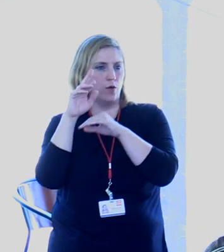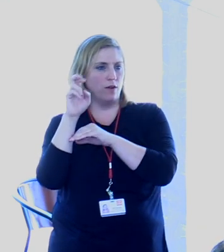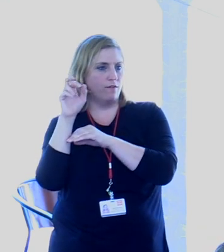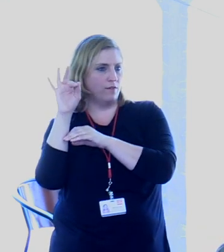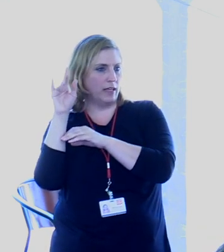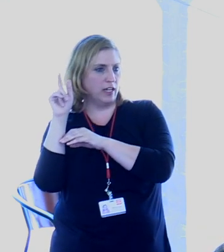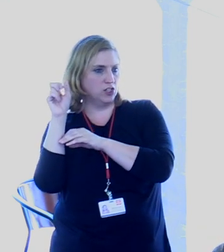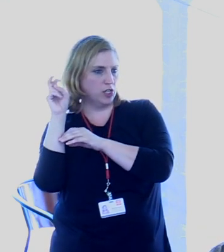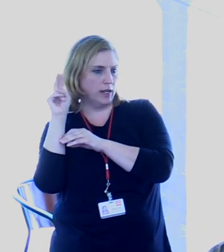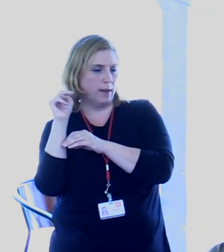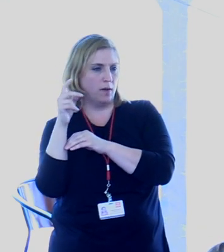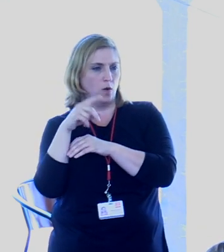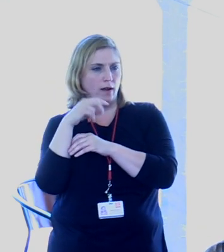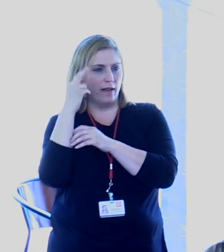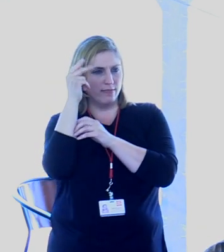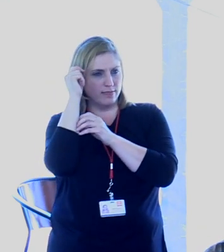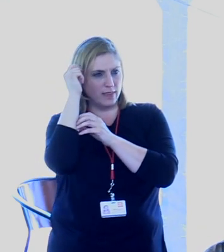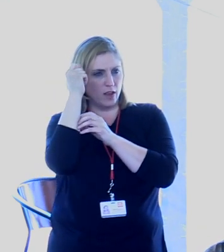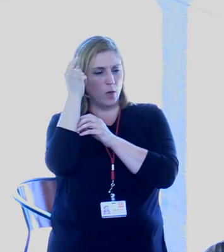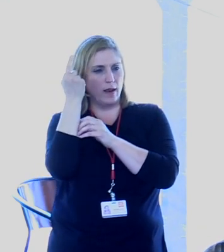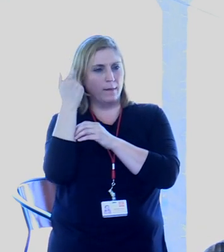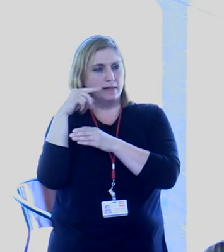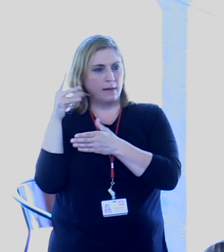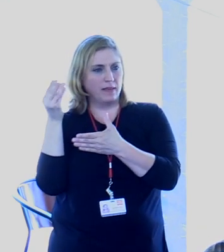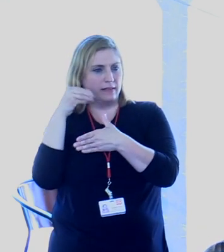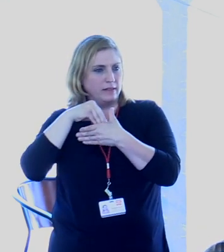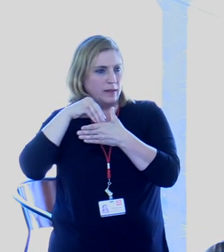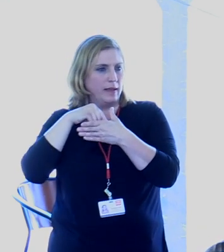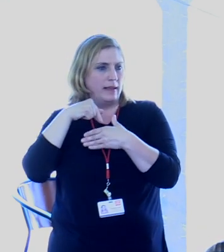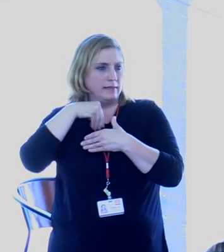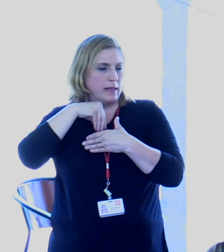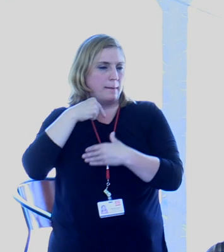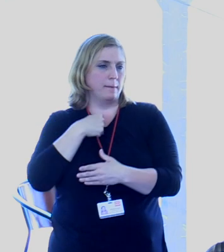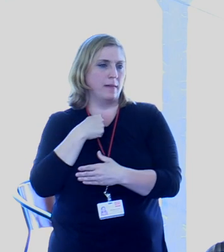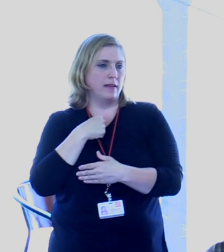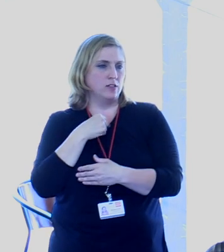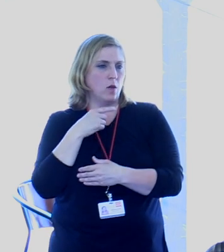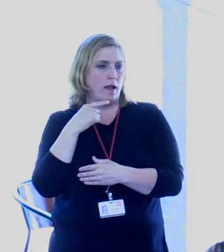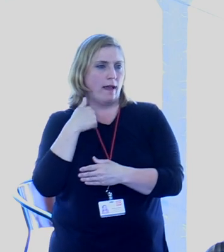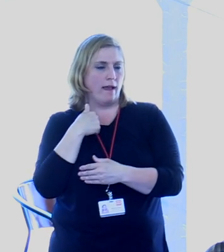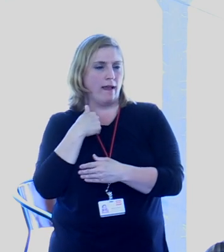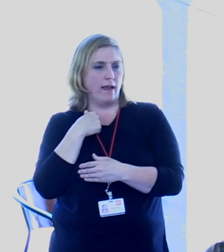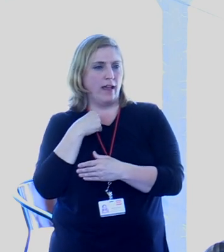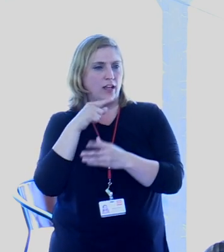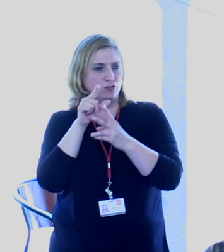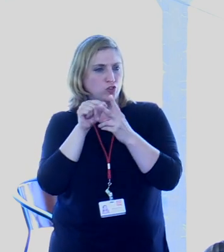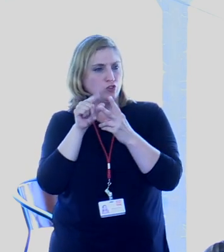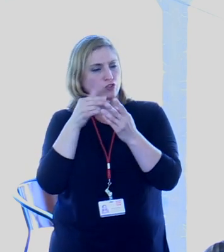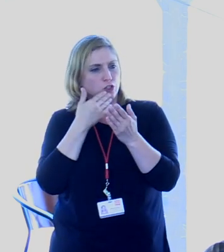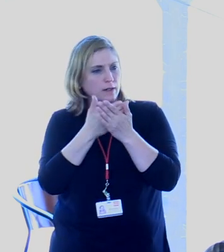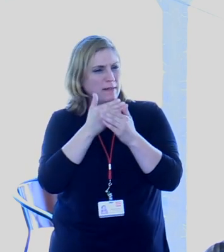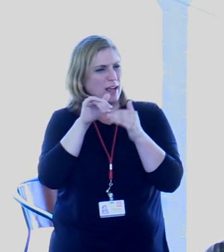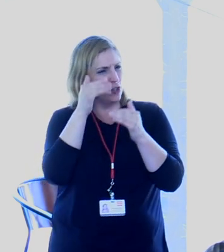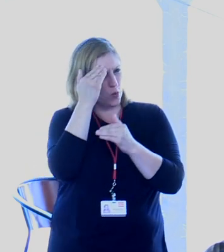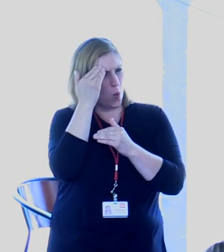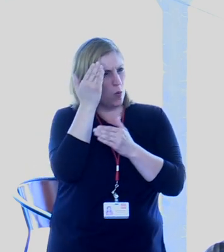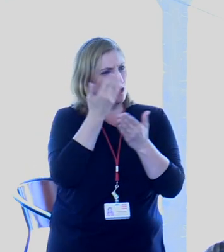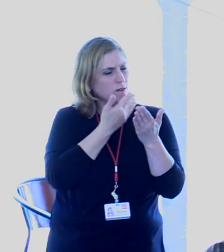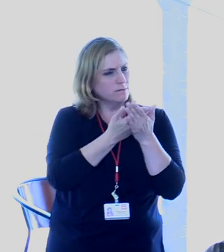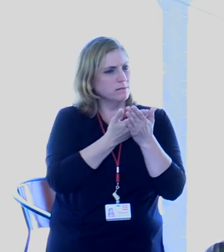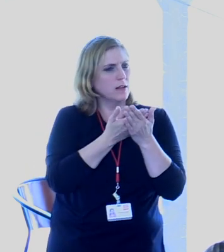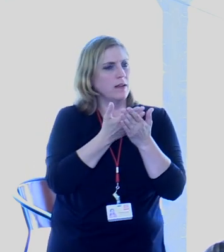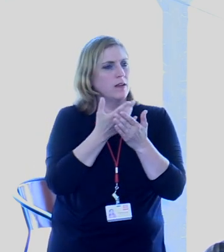theory, but it's something that has inhabited me, so that I instinctively choose the good. How do you know what the good